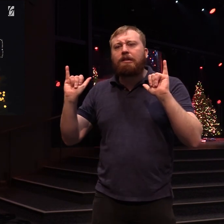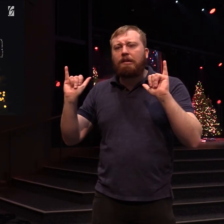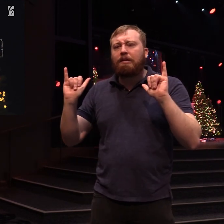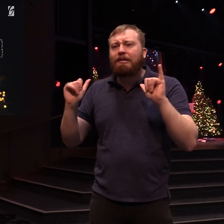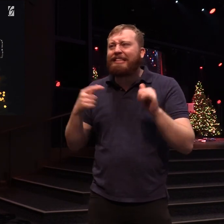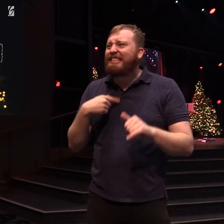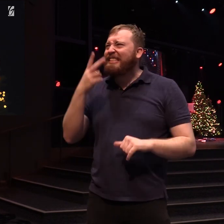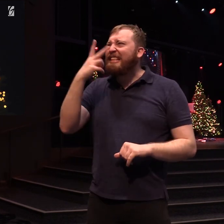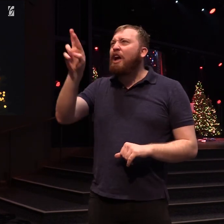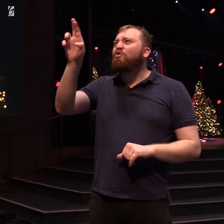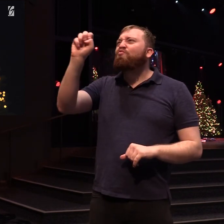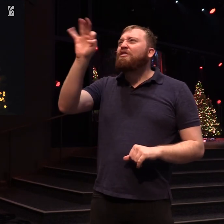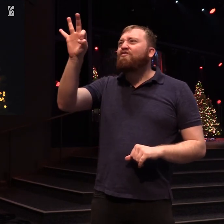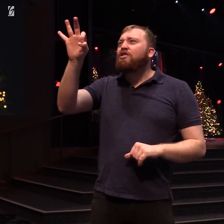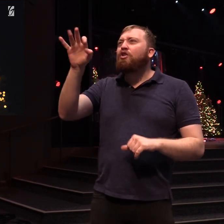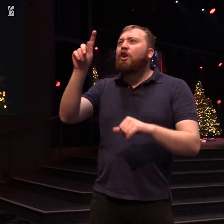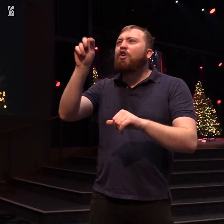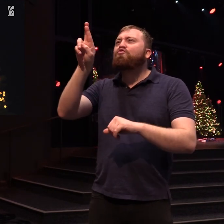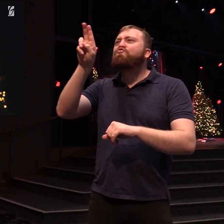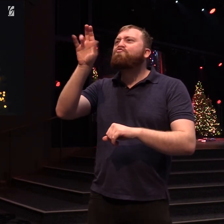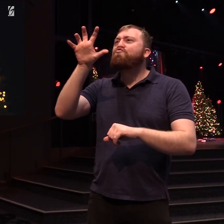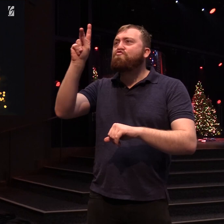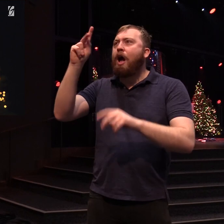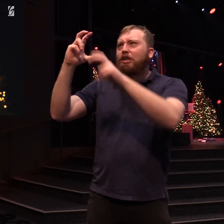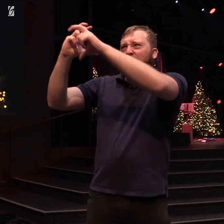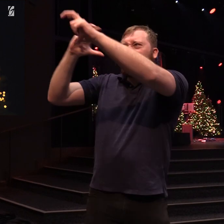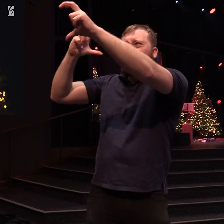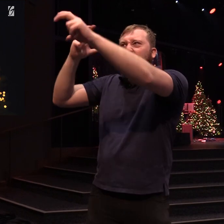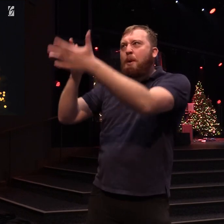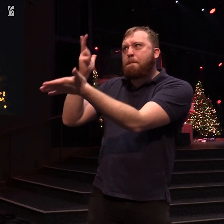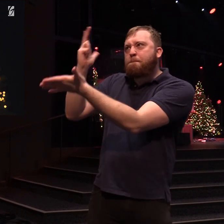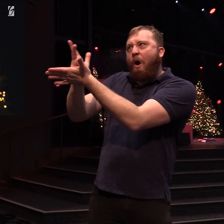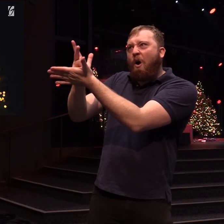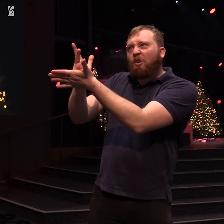refrigerated truck parked outside the hospital.